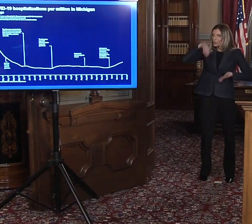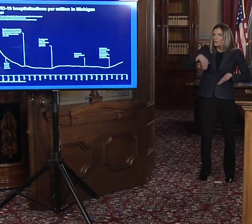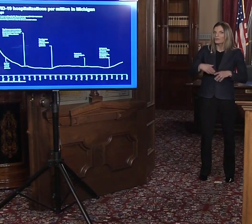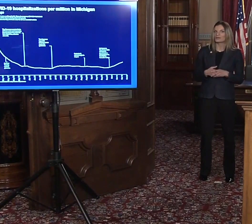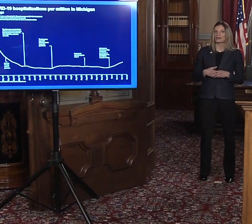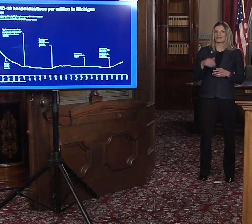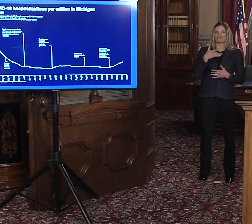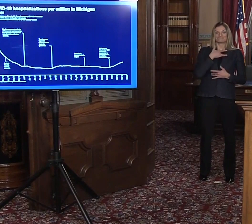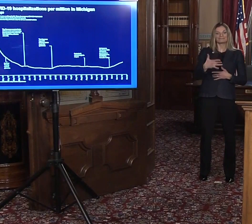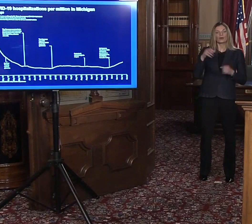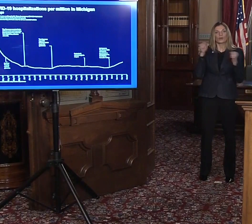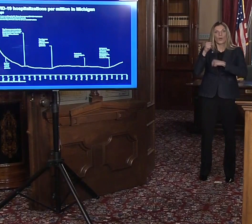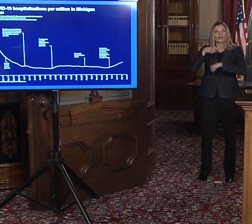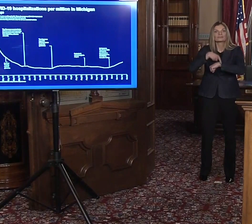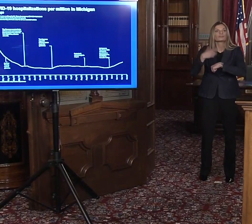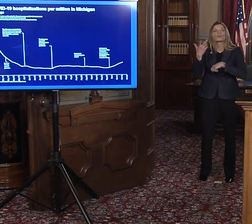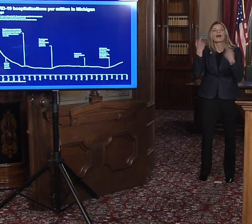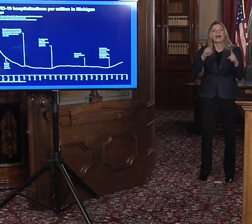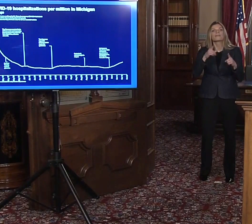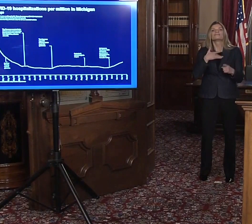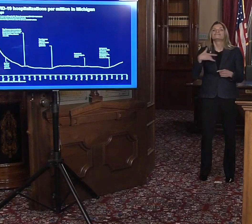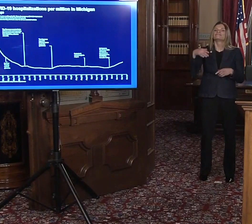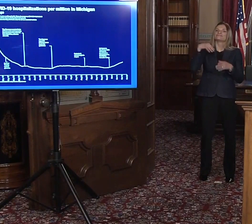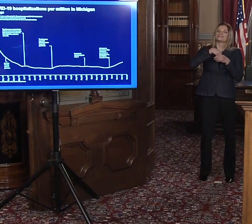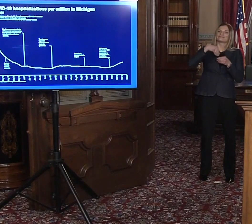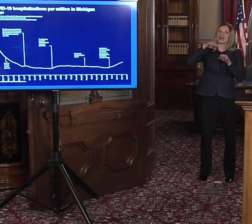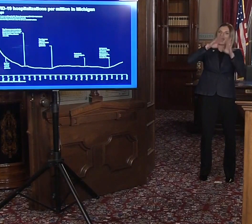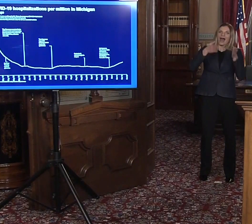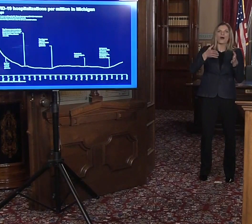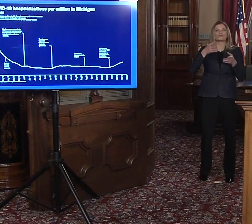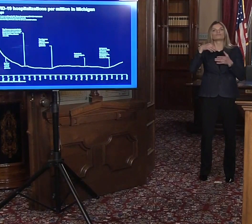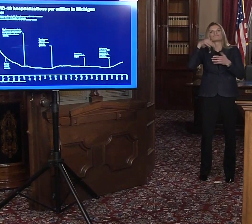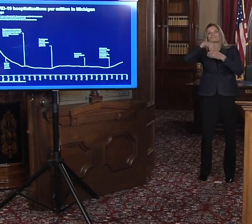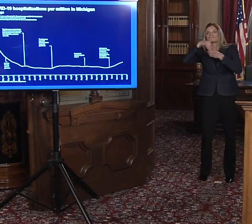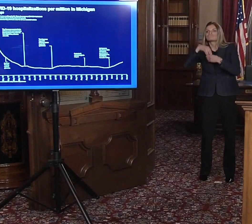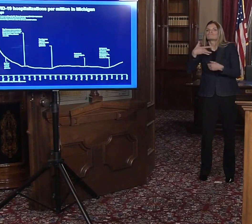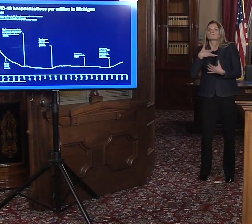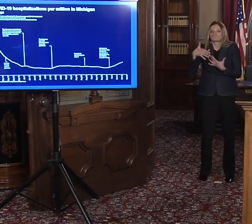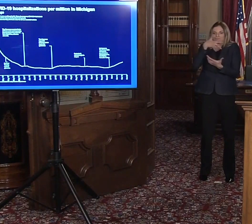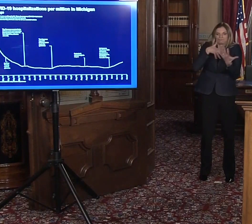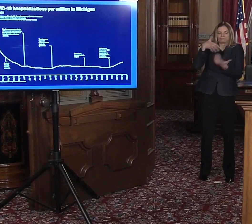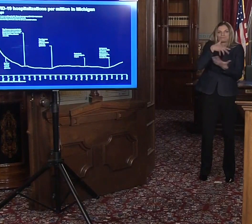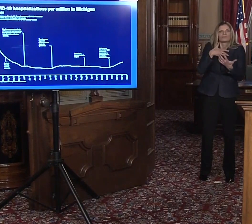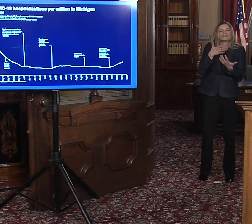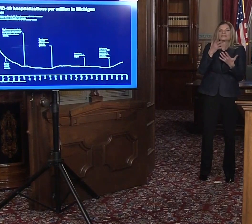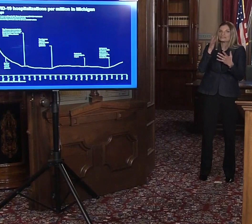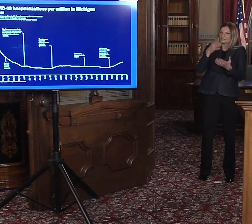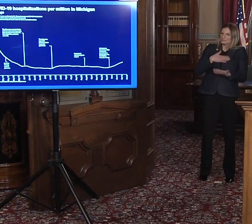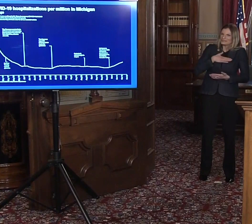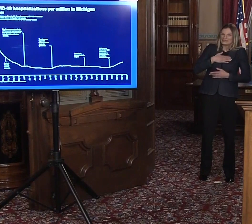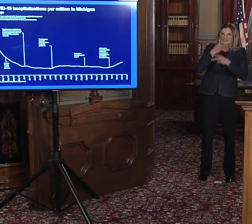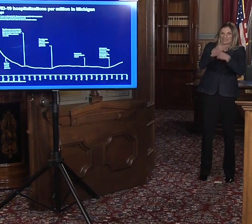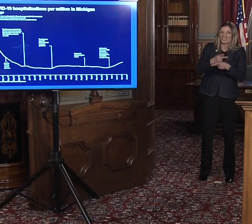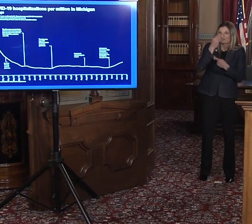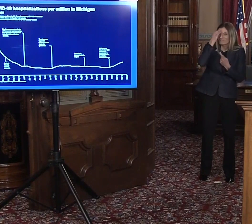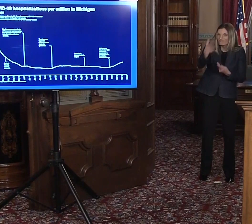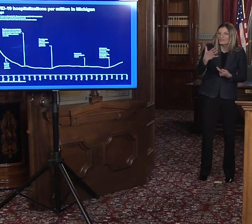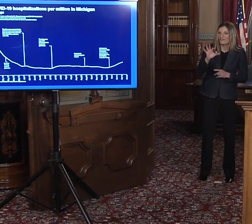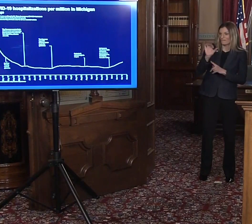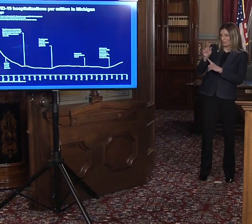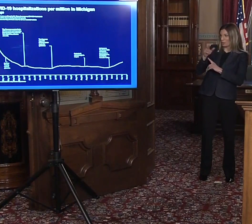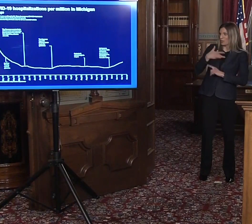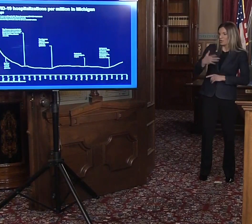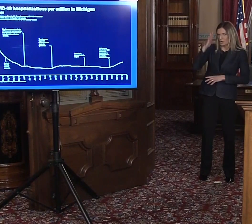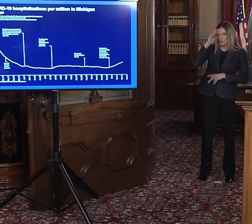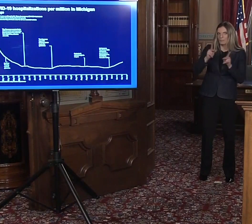that more people will get sick. We know that more people will get hospitalized, and sadly, more people will lose